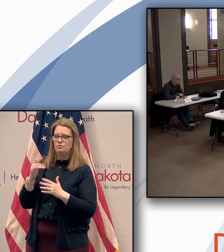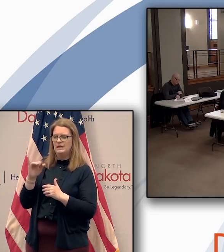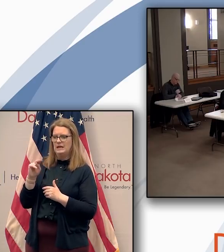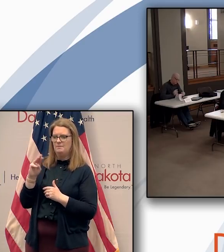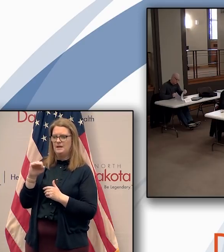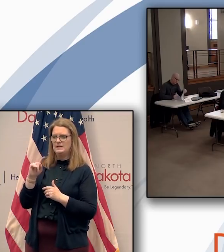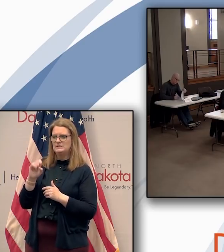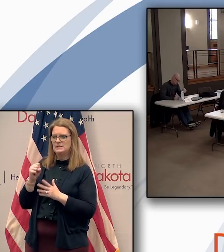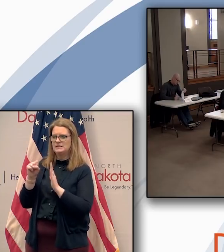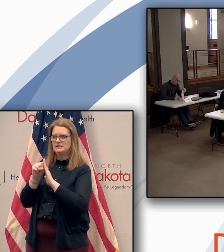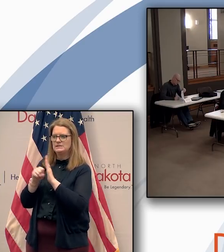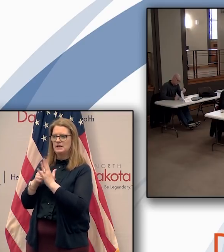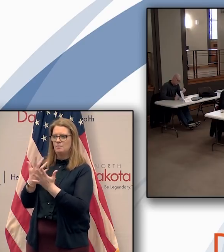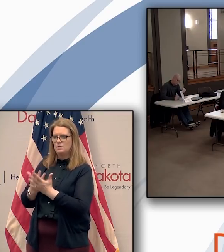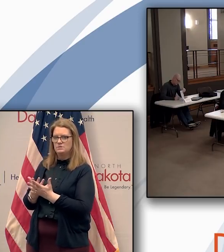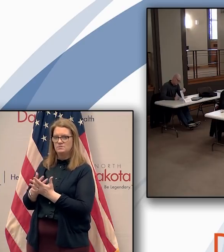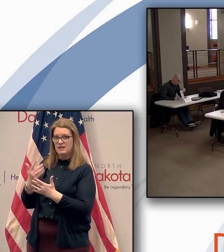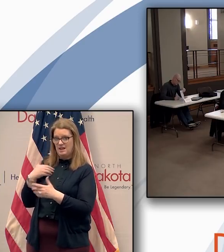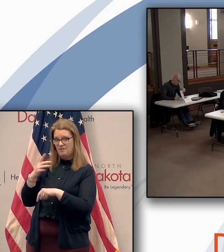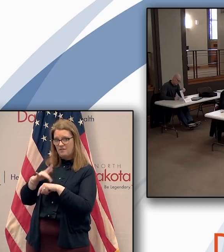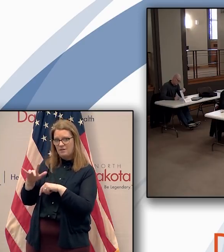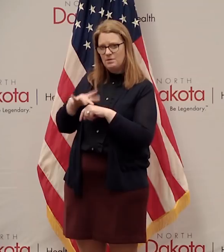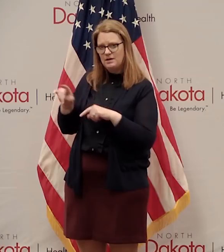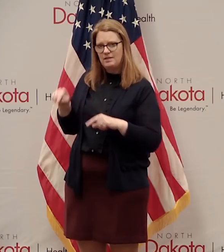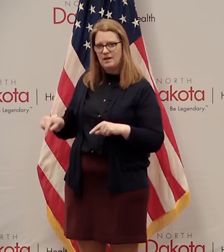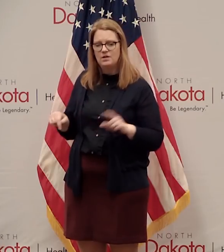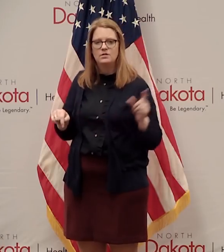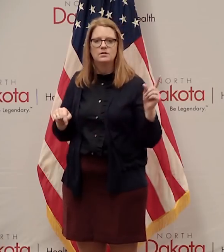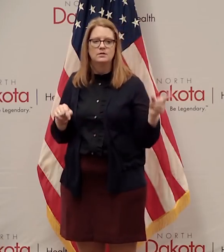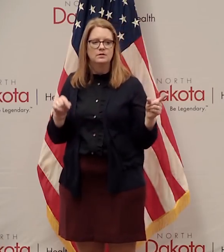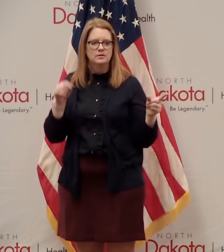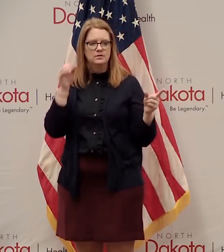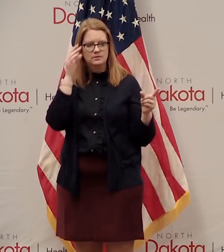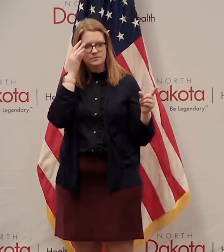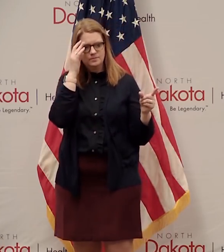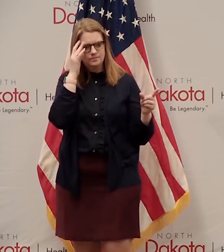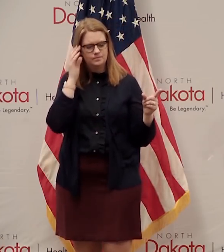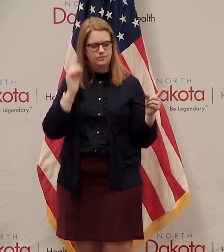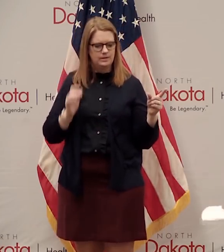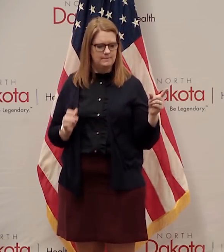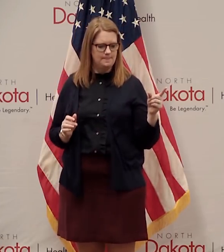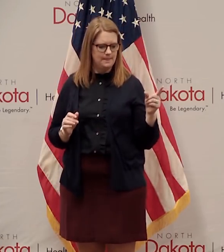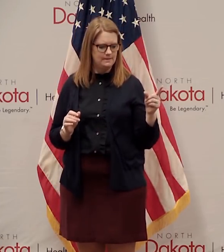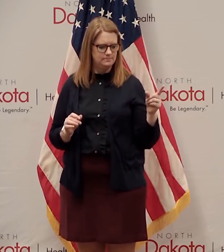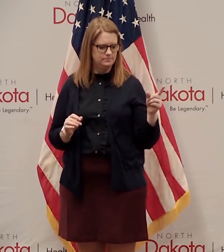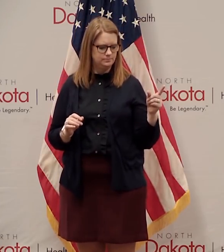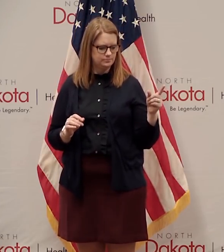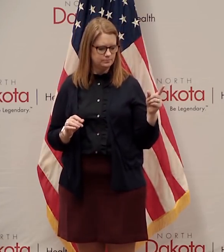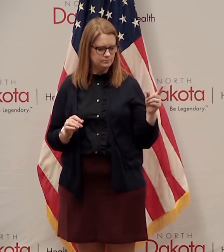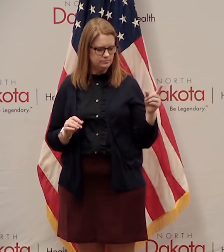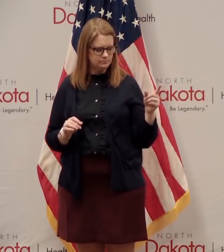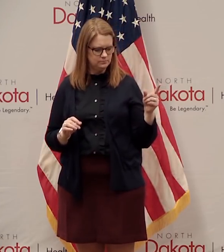there available space there currently? Well, one thing I want to just say